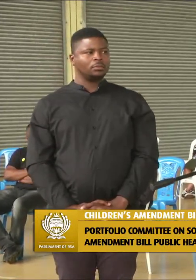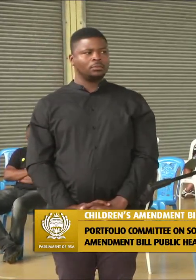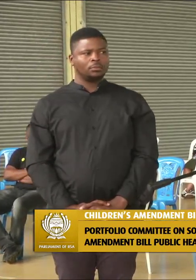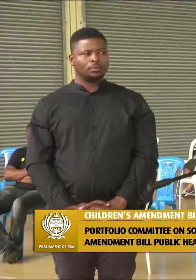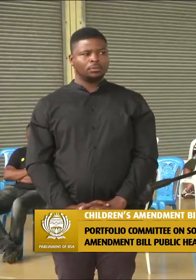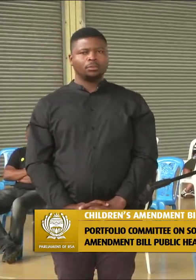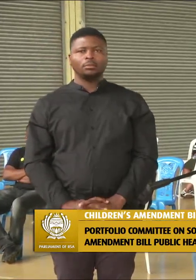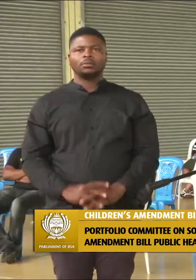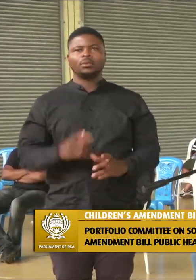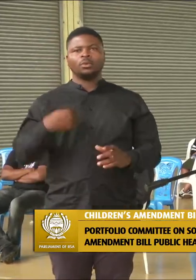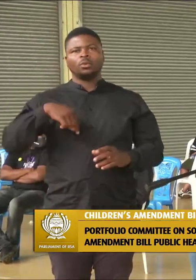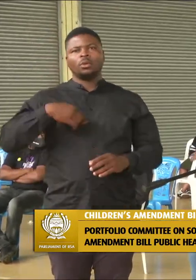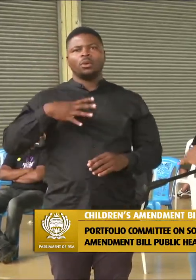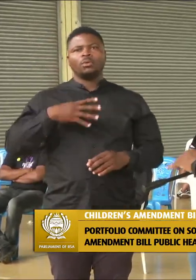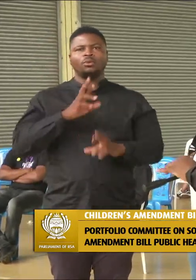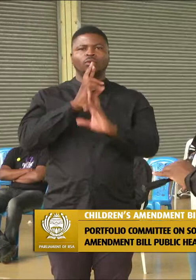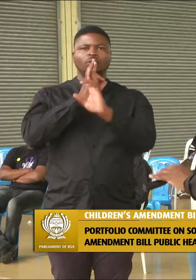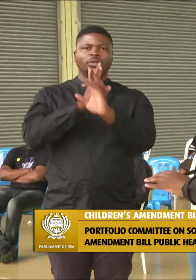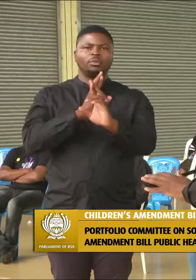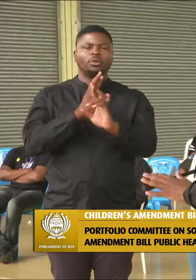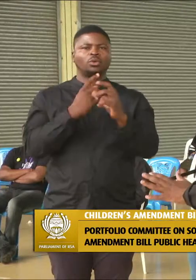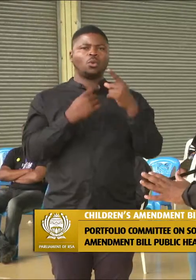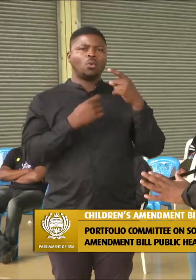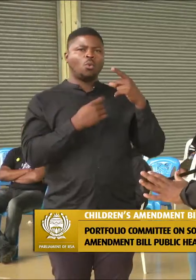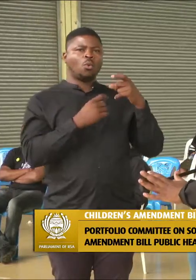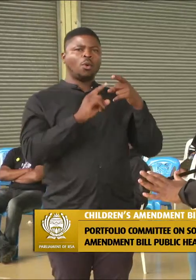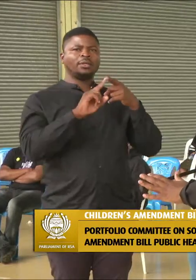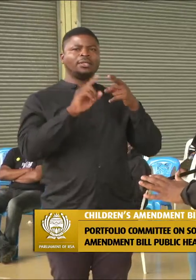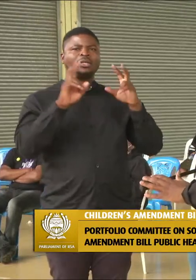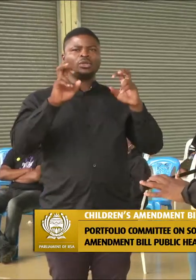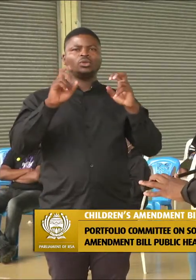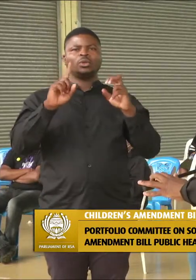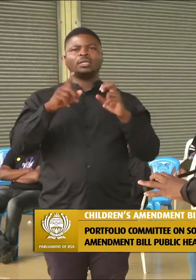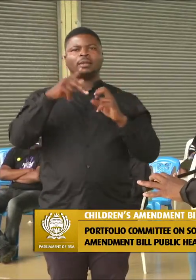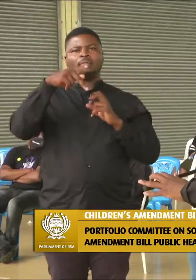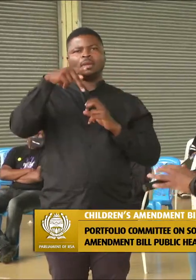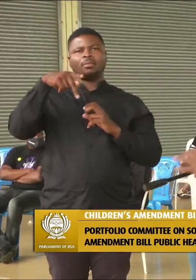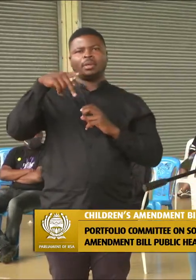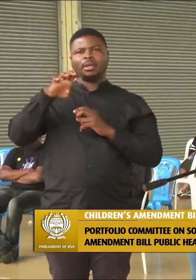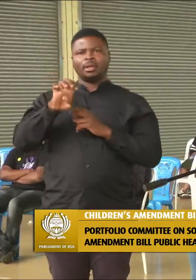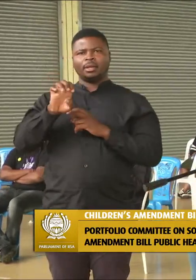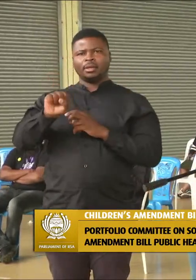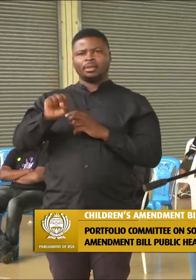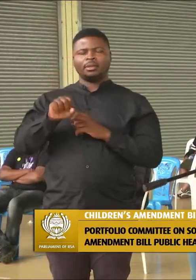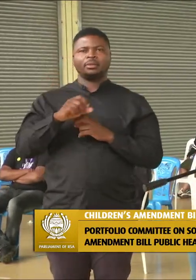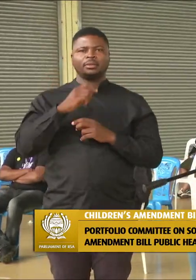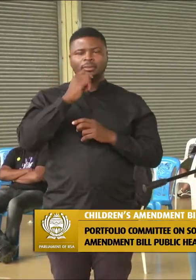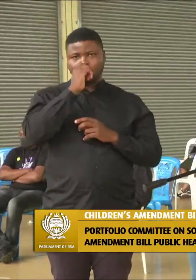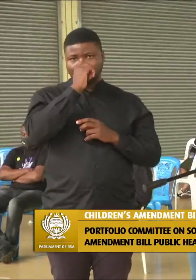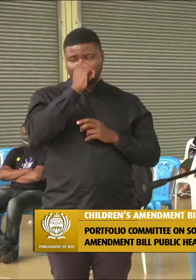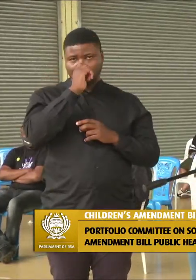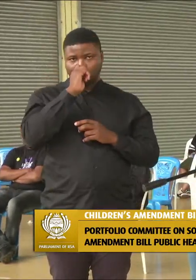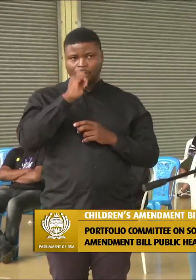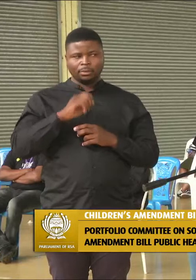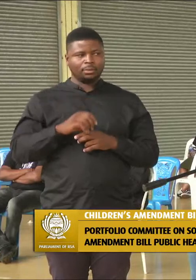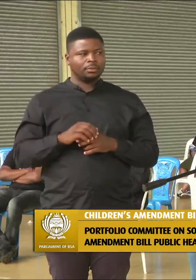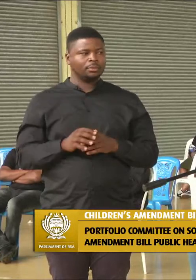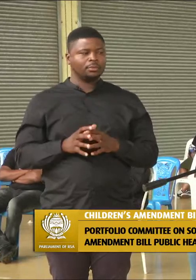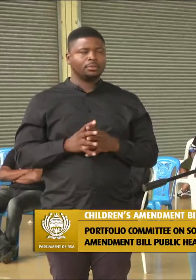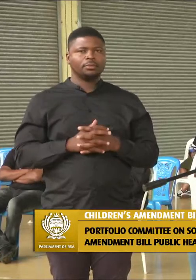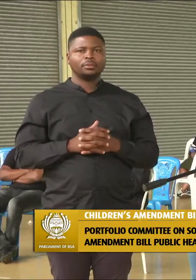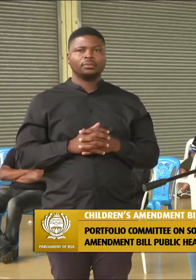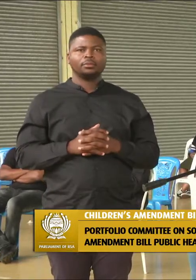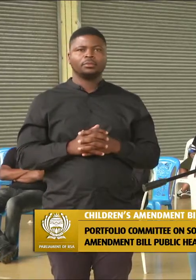Respond to one item on the PPEs. Kunephuzu elilodwa elithinta